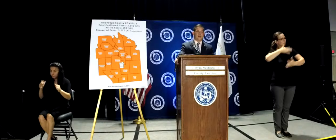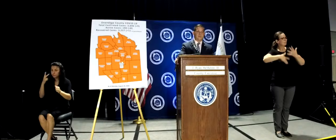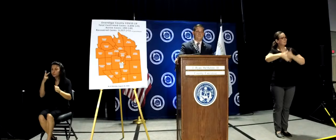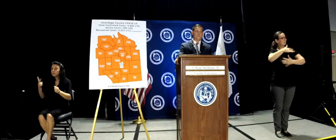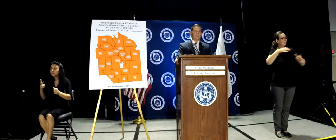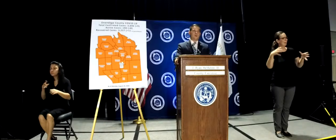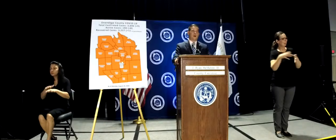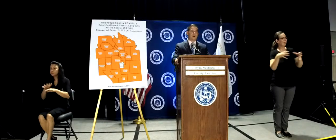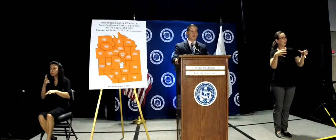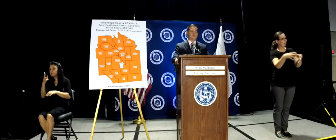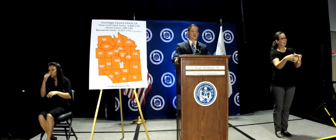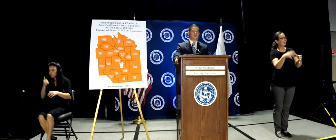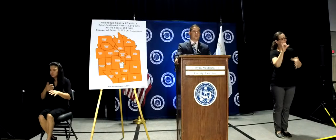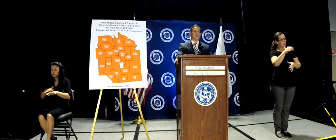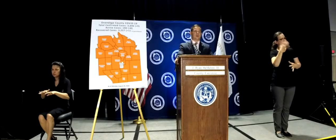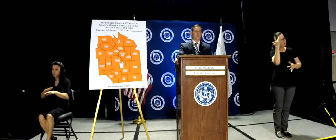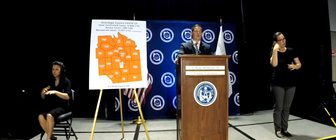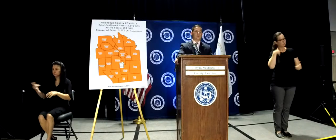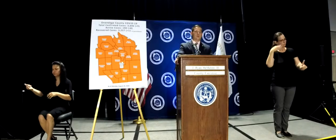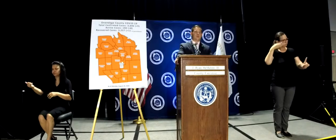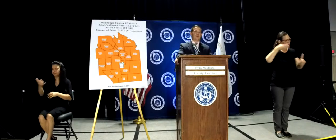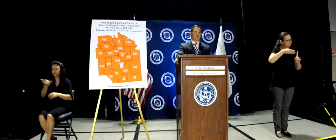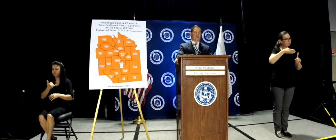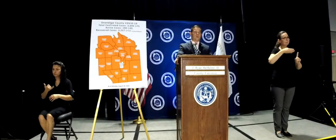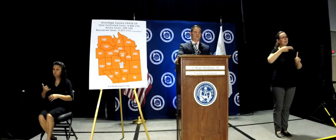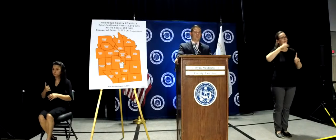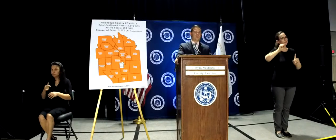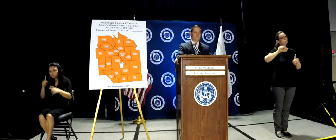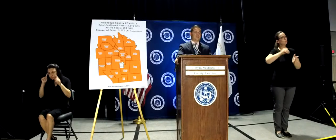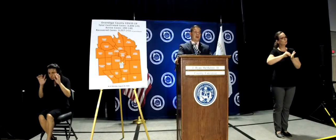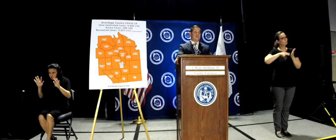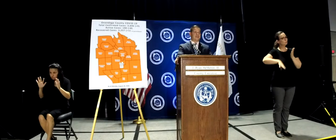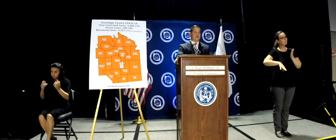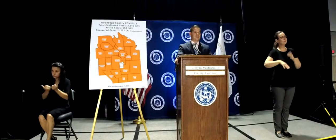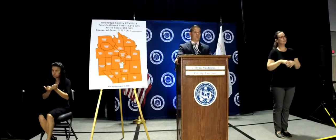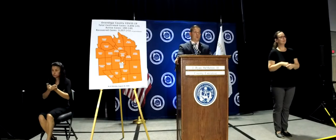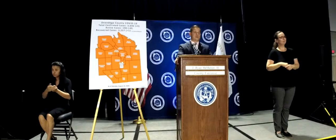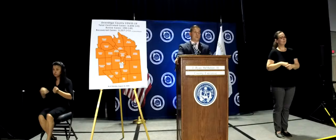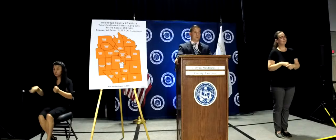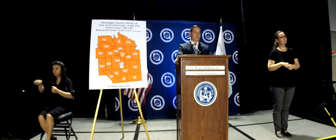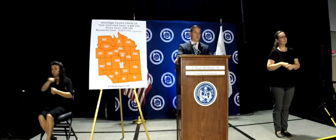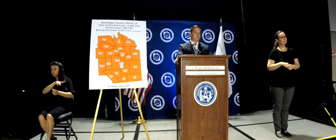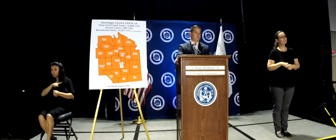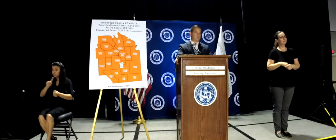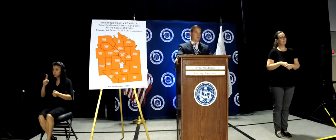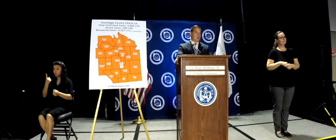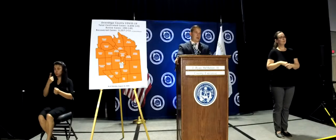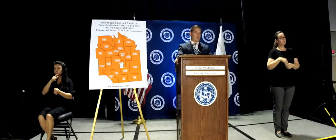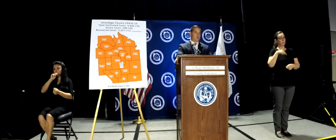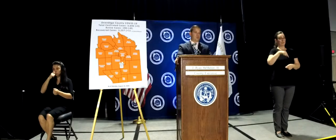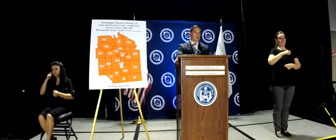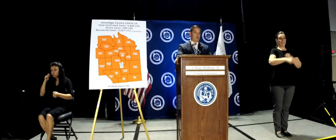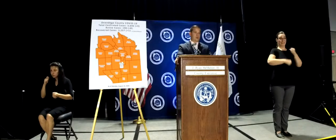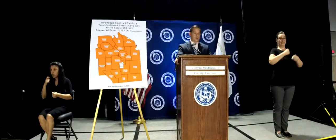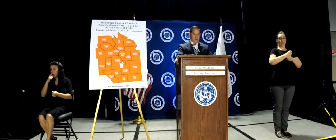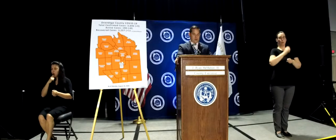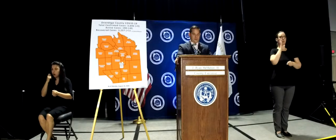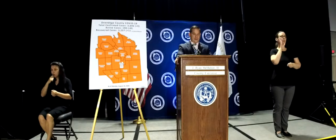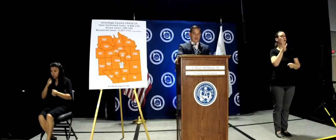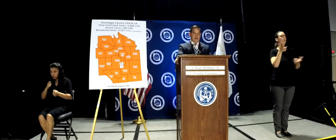impacted to date. Certainly during the course of the year, we're going to be doing the saliva test pool samples, and that will